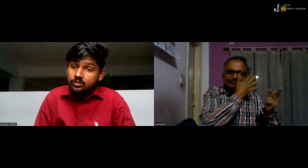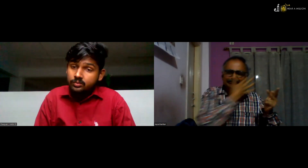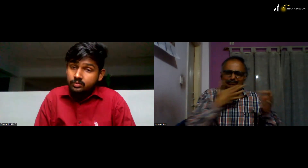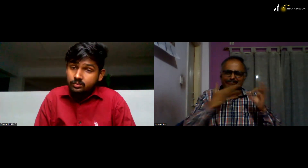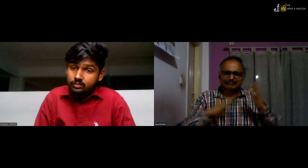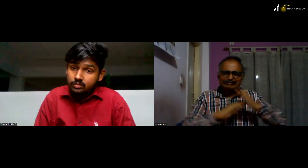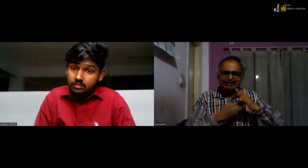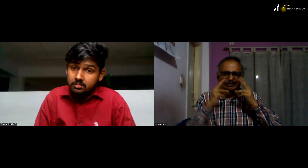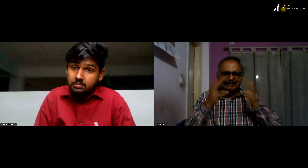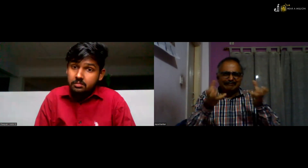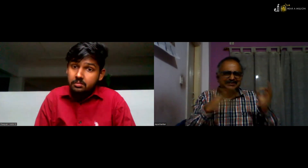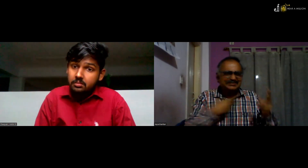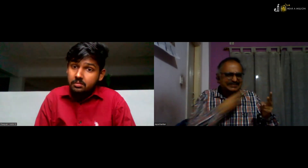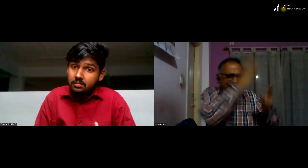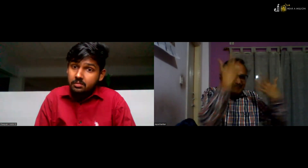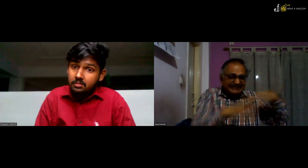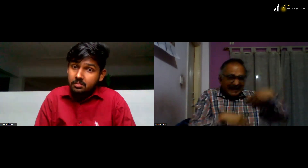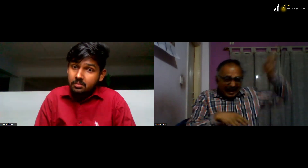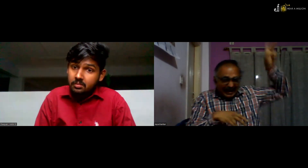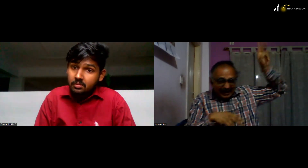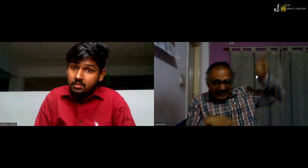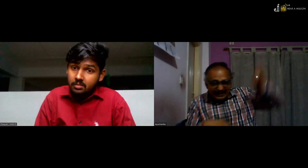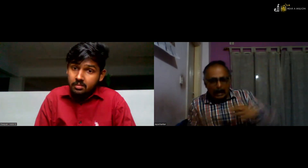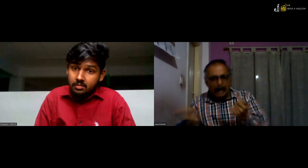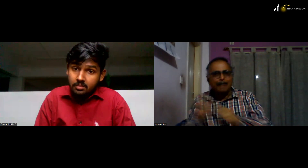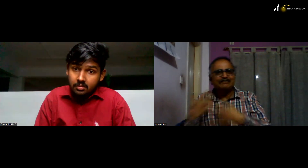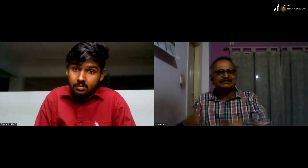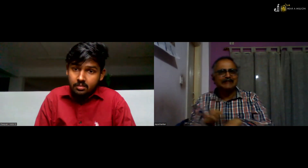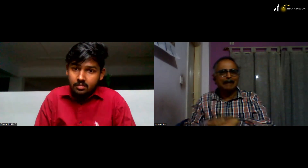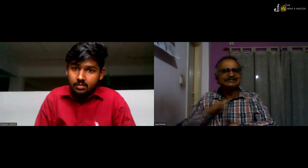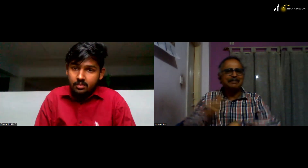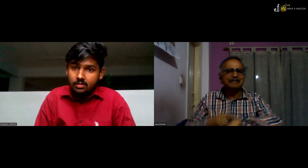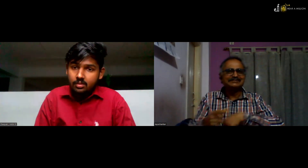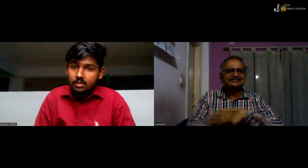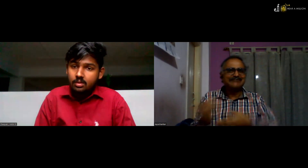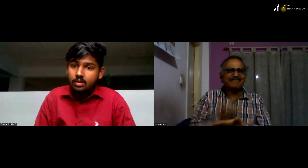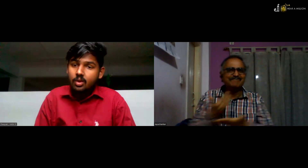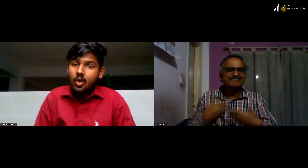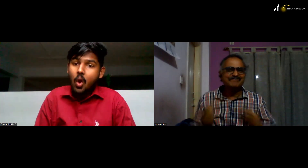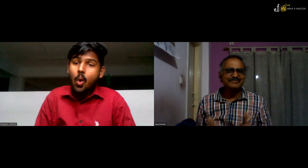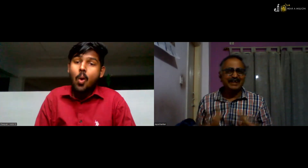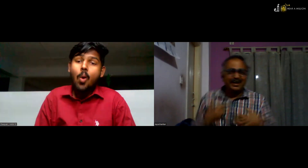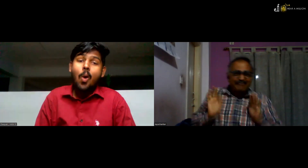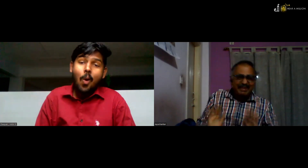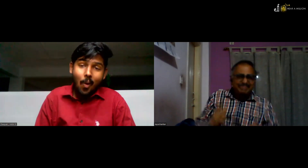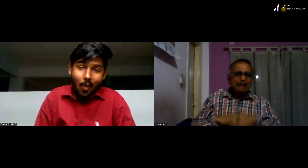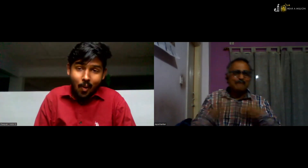actually wanted to go. And the place was not that much fascinating. So